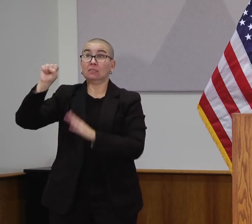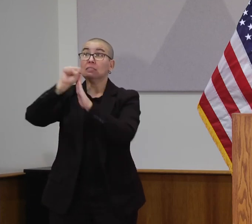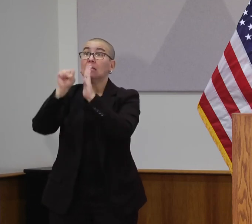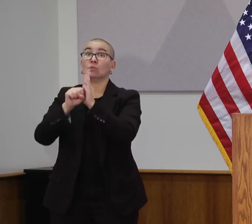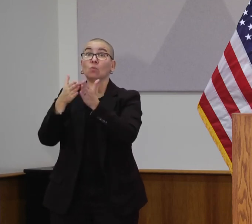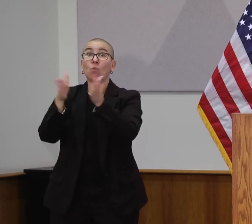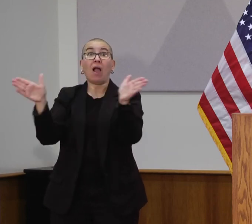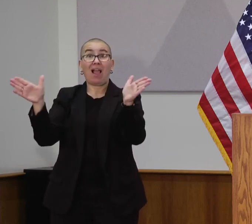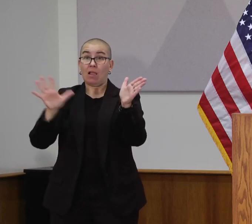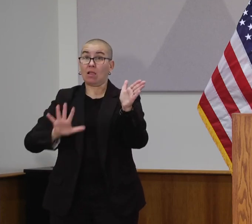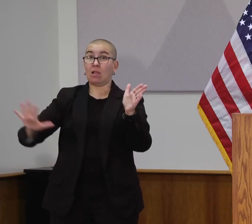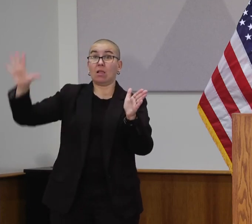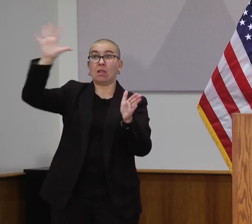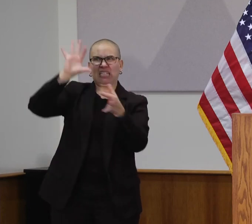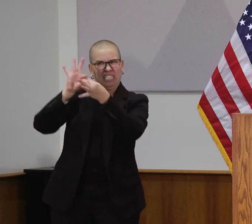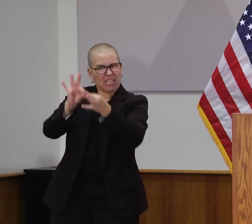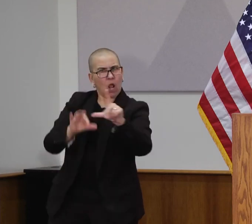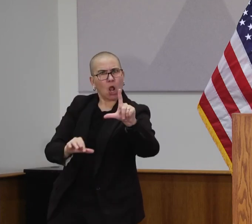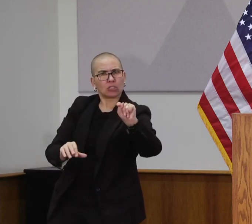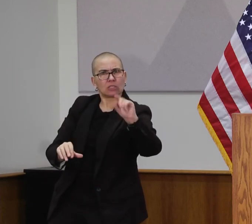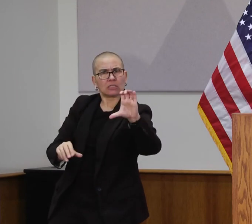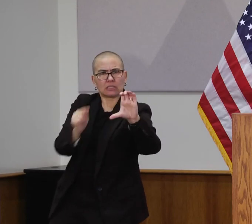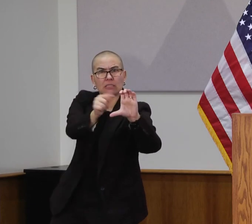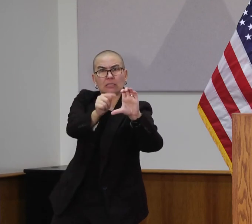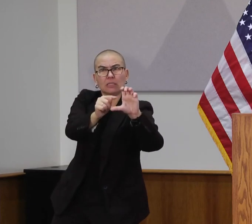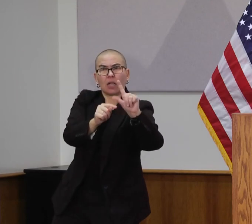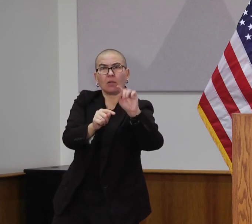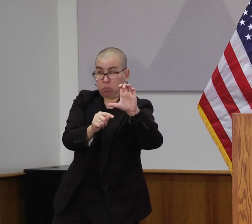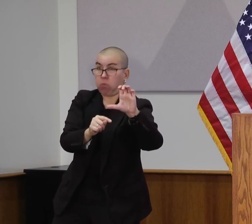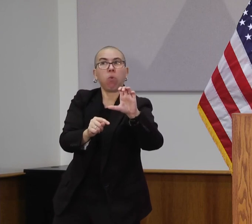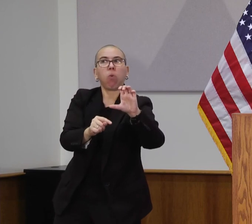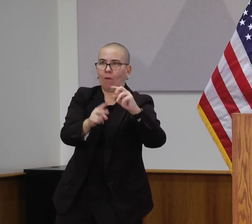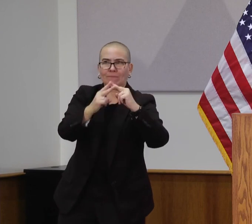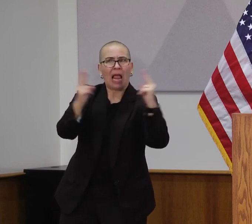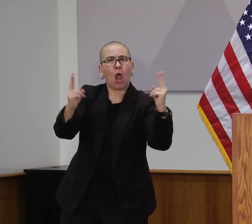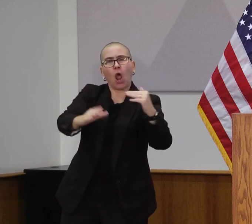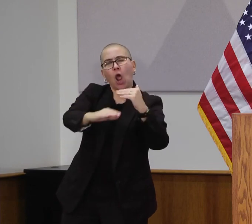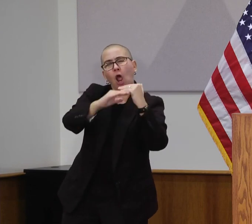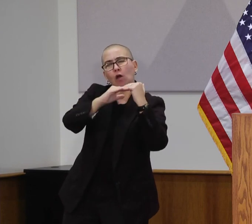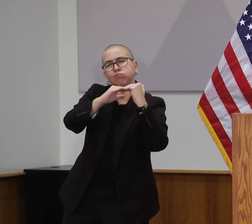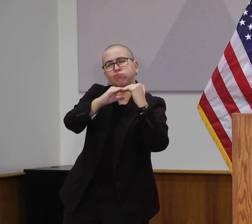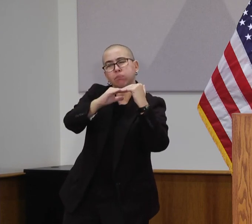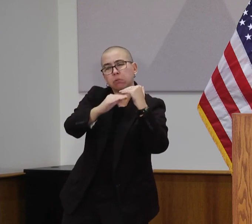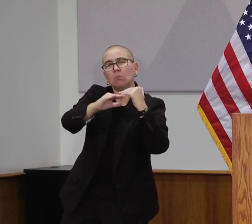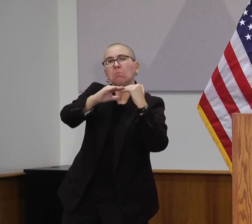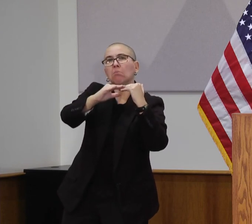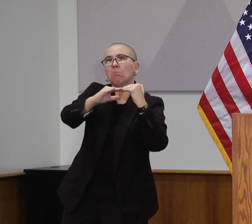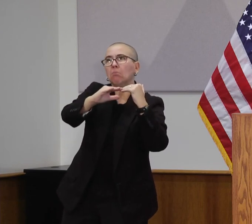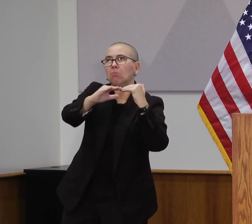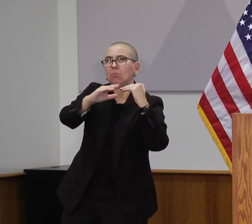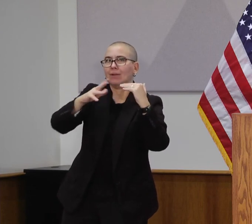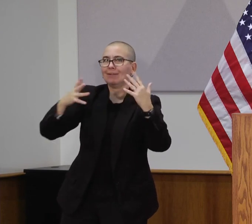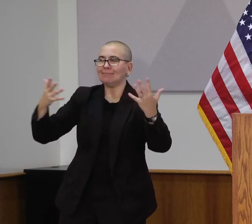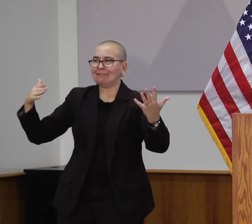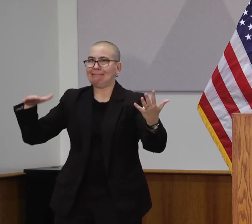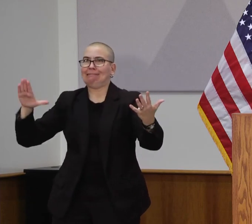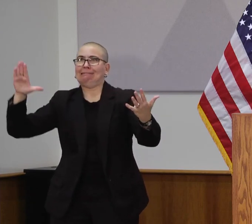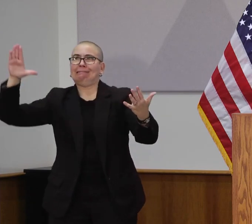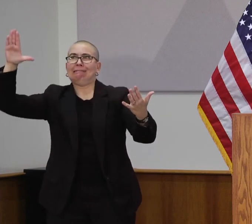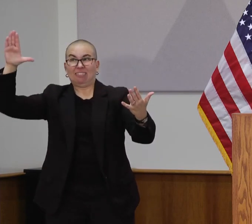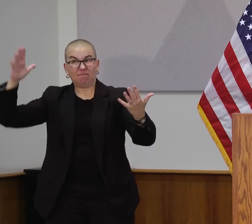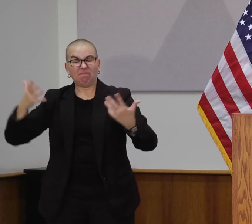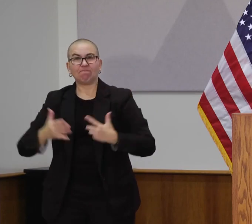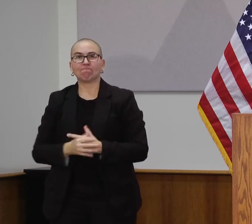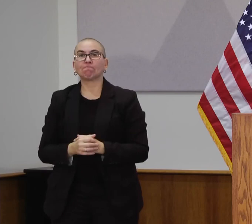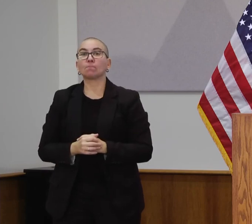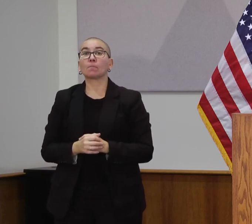care cases were really remarkably stable. That's just started to change in the last couple of weeks. And we've kind of referred to it as we've